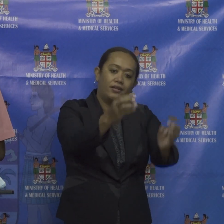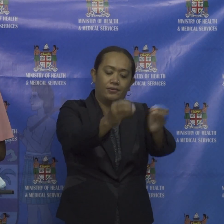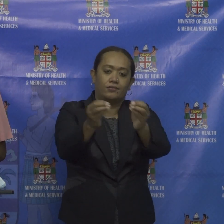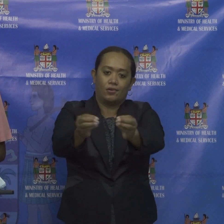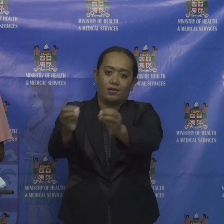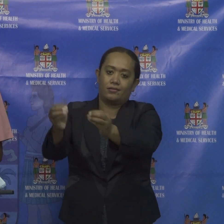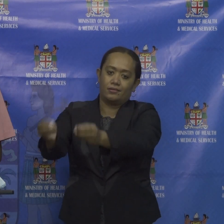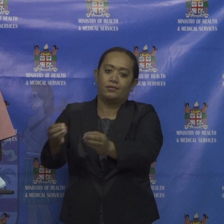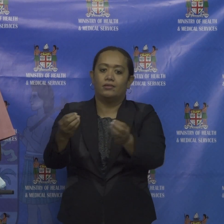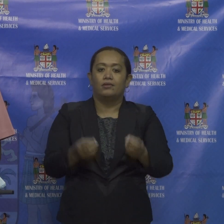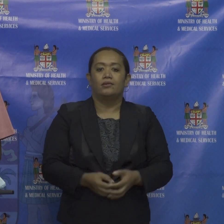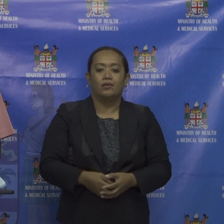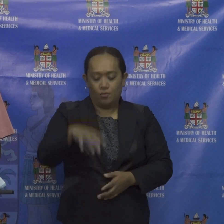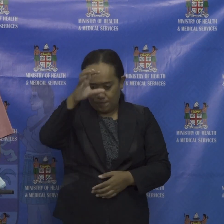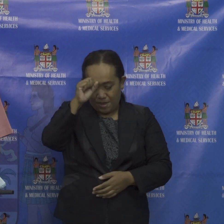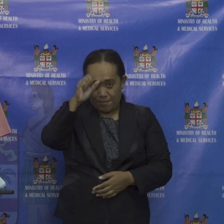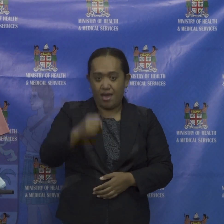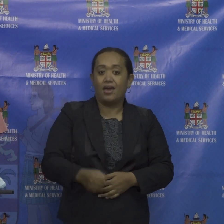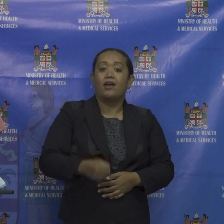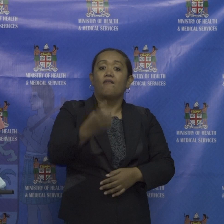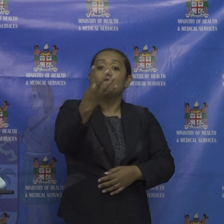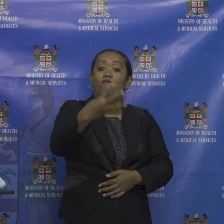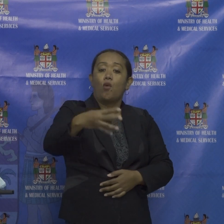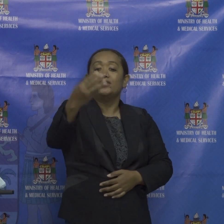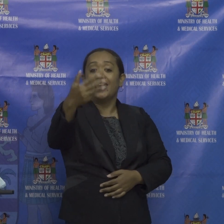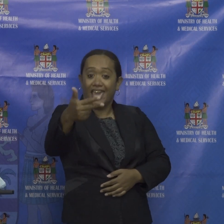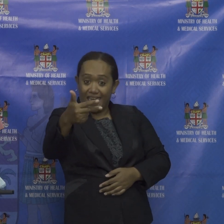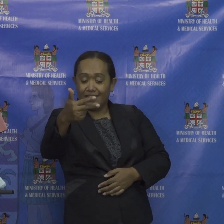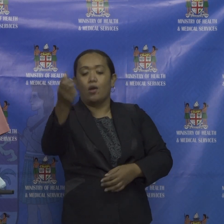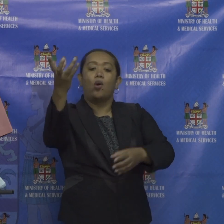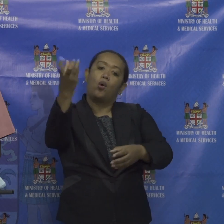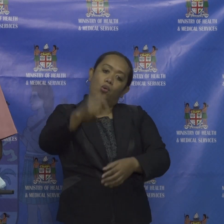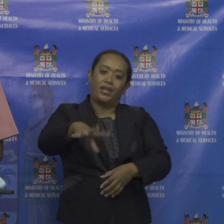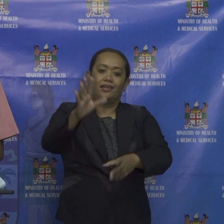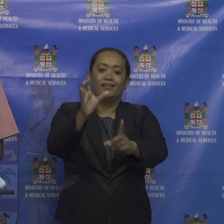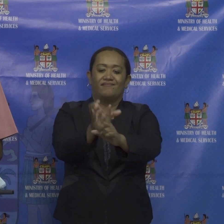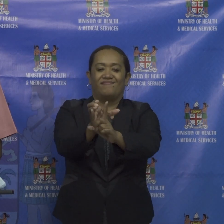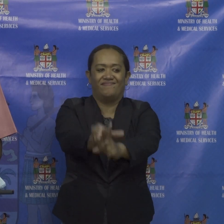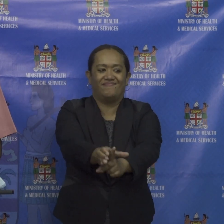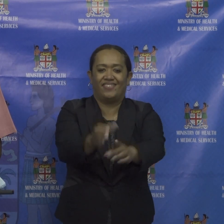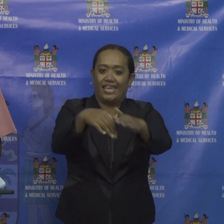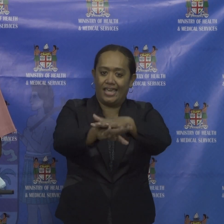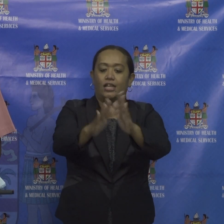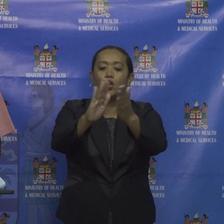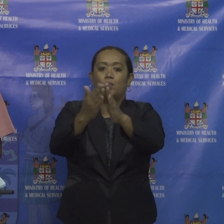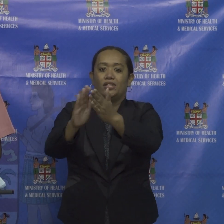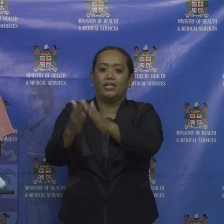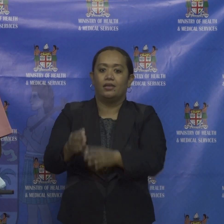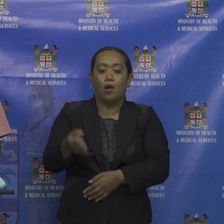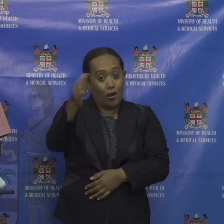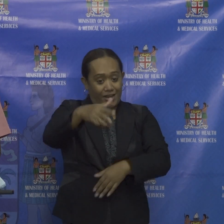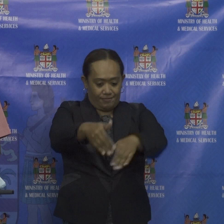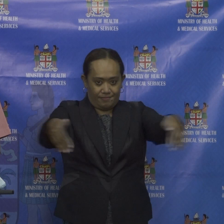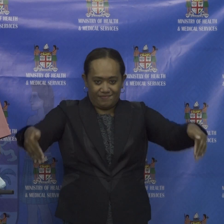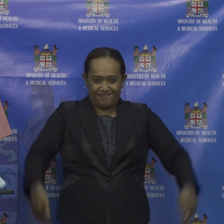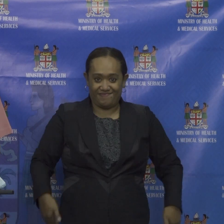individuals in 4 of our community isolation facilities. And again, as I've stated before, these communities are out of bounds